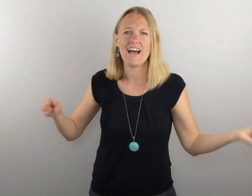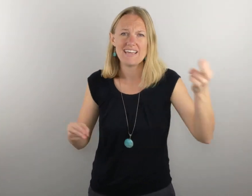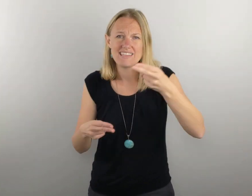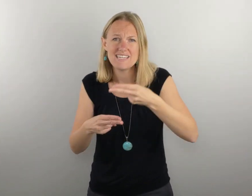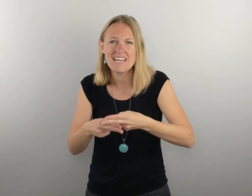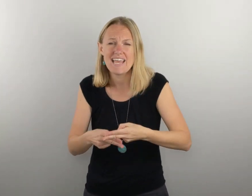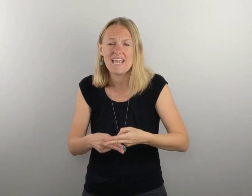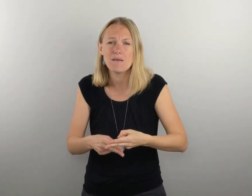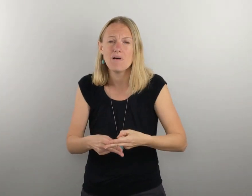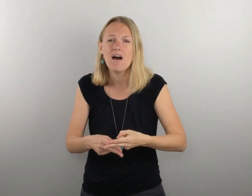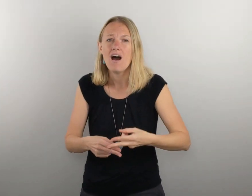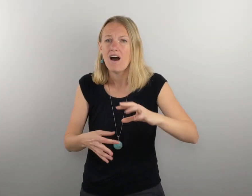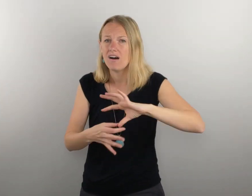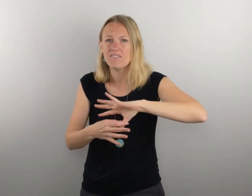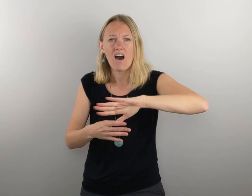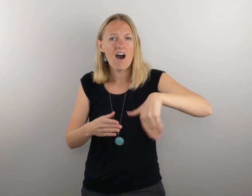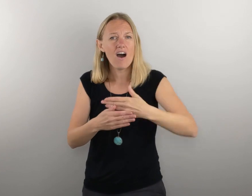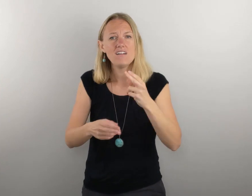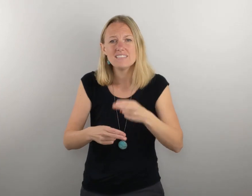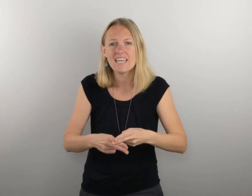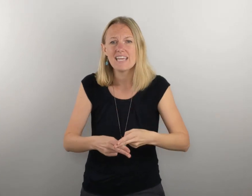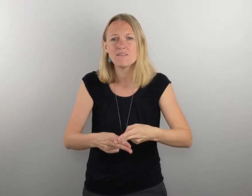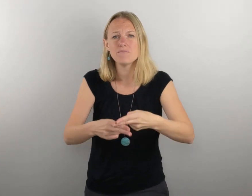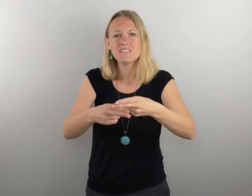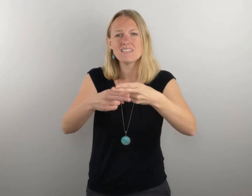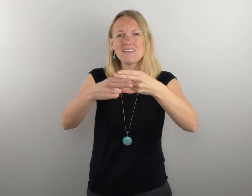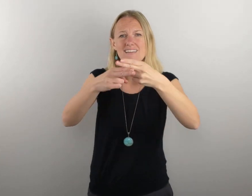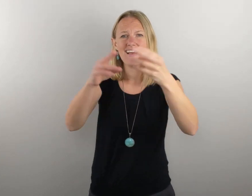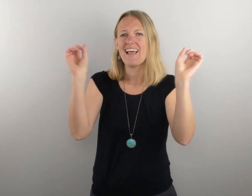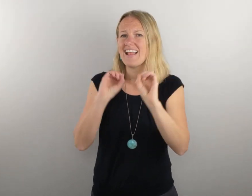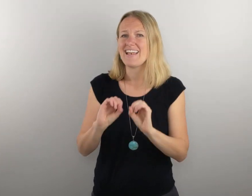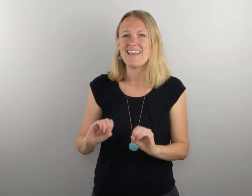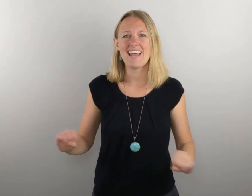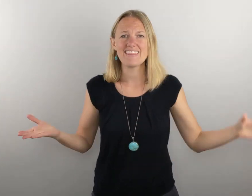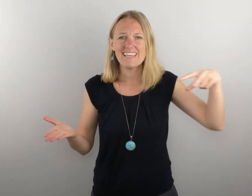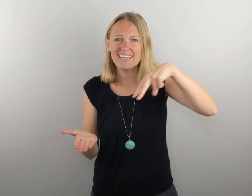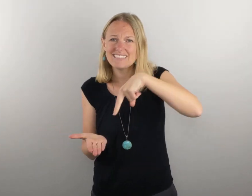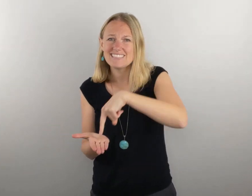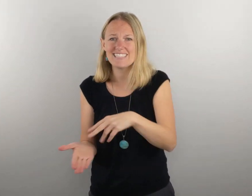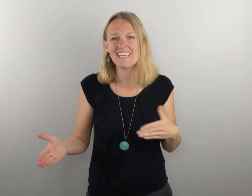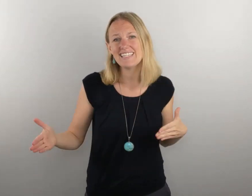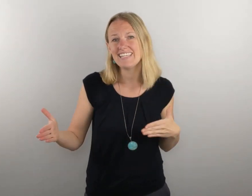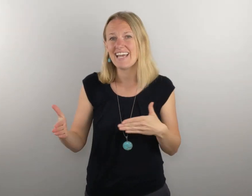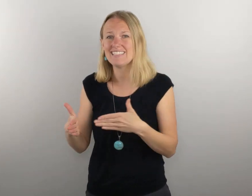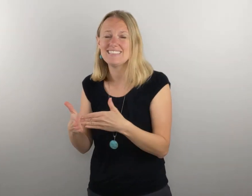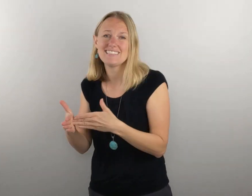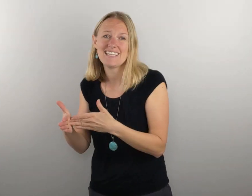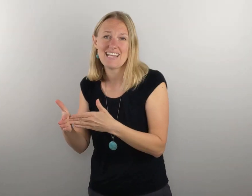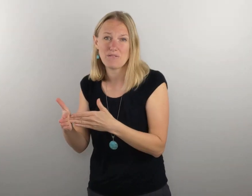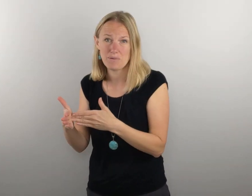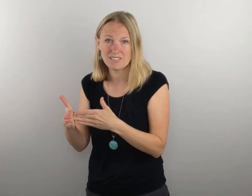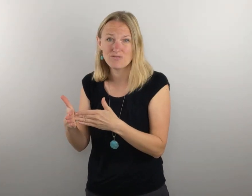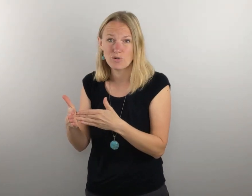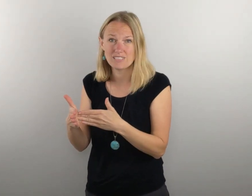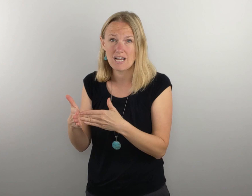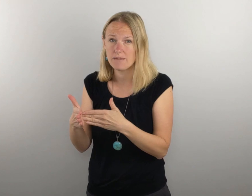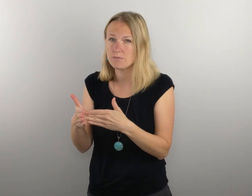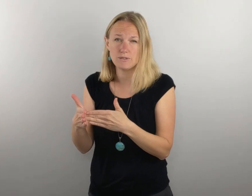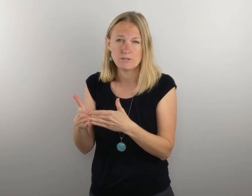glorify the name of all names. Nothing can stand against, and that repeats 4 times. We'll do it